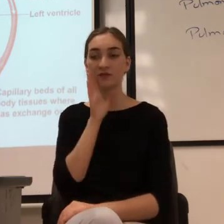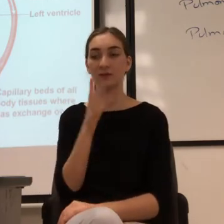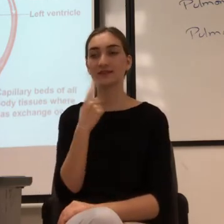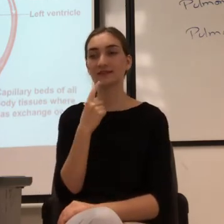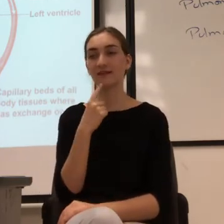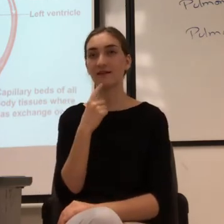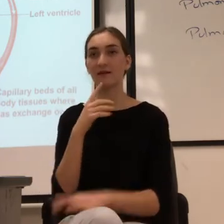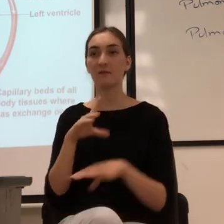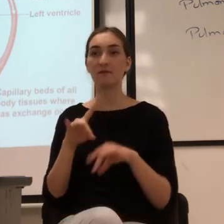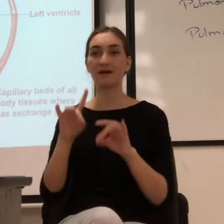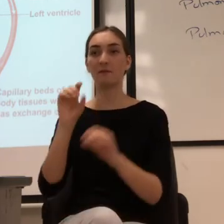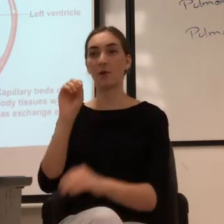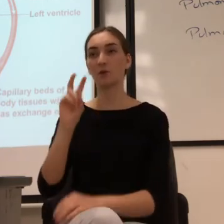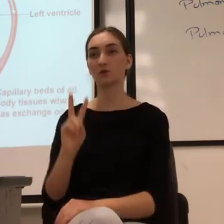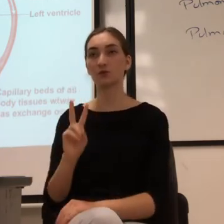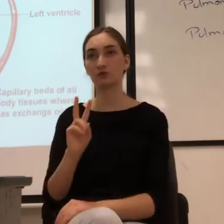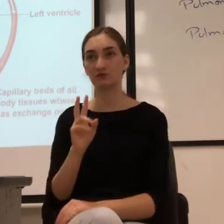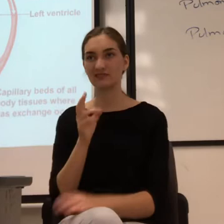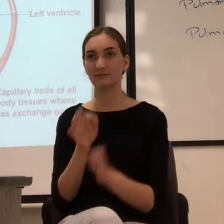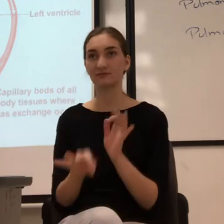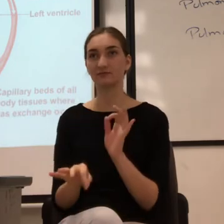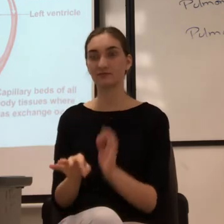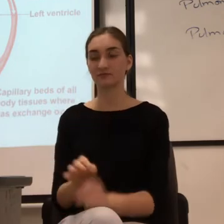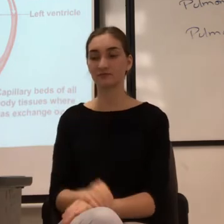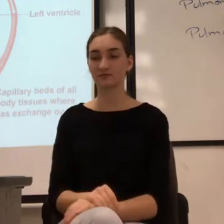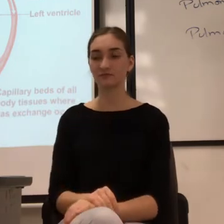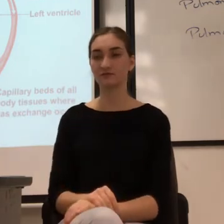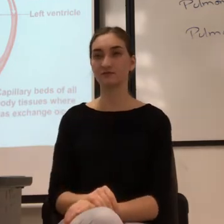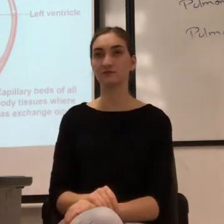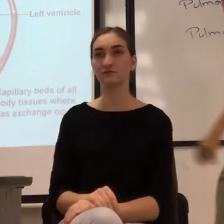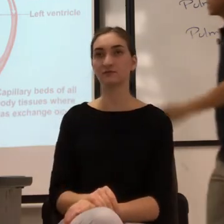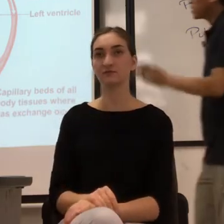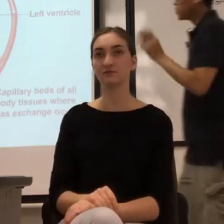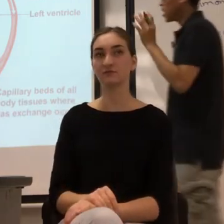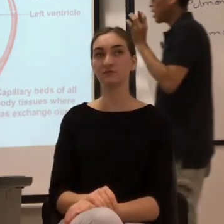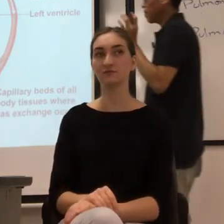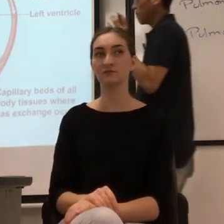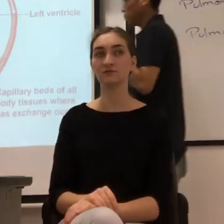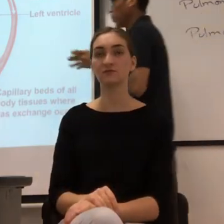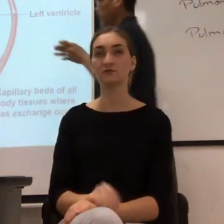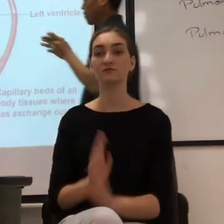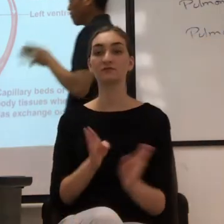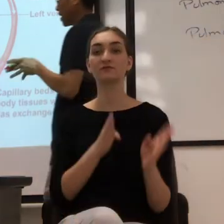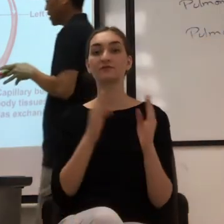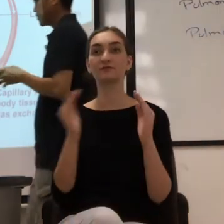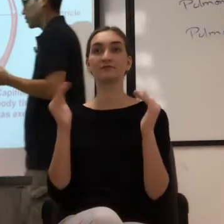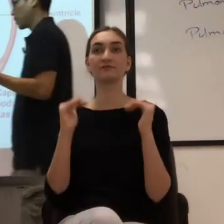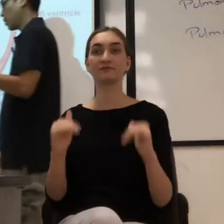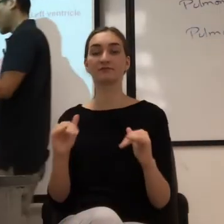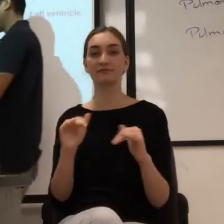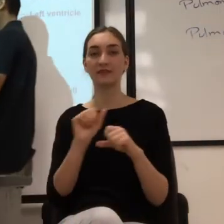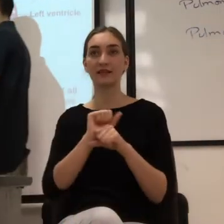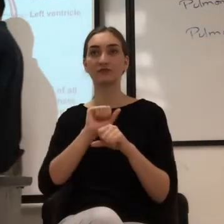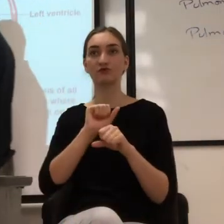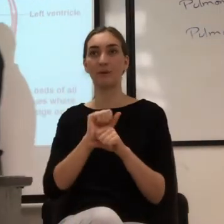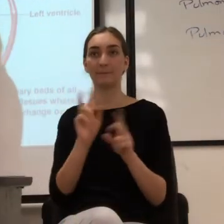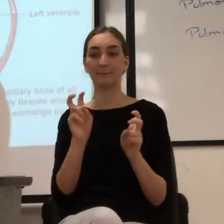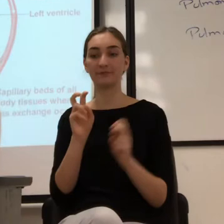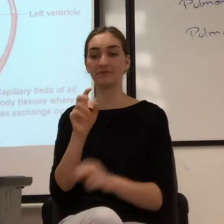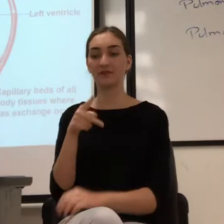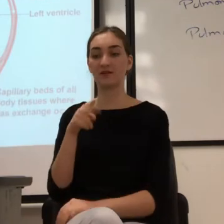up O2, simply put. So then it's the job of the pulmonary veins to collect